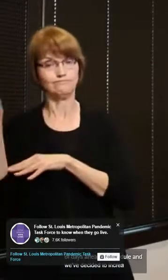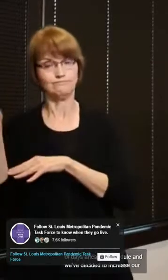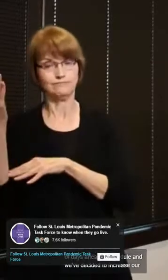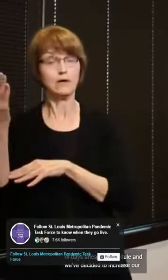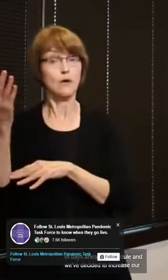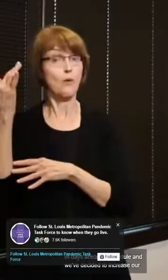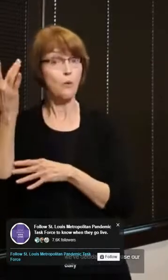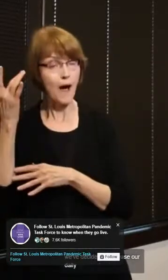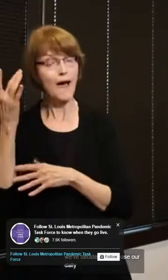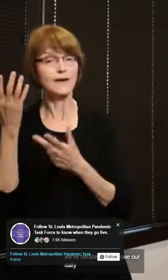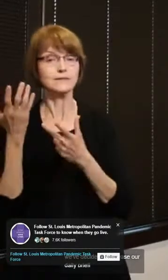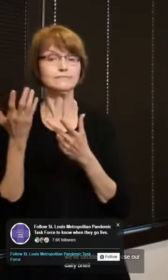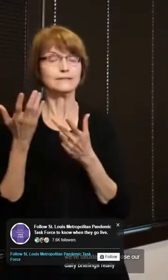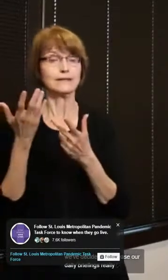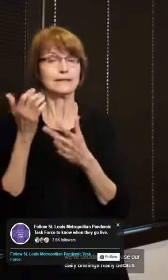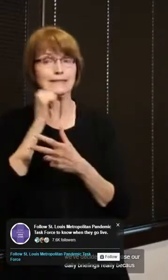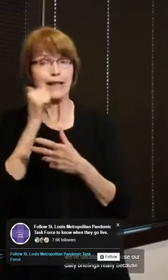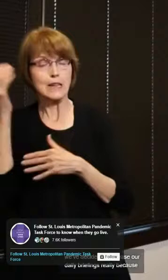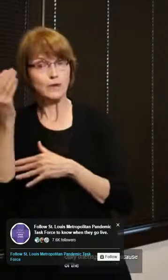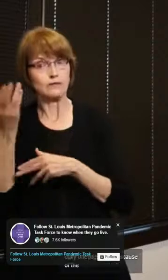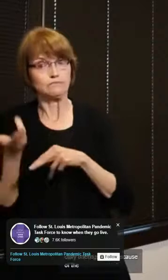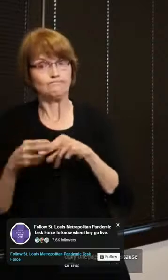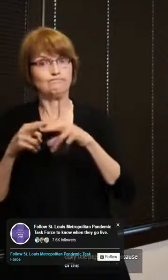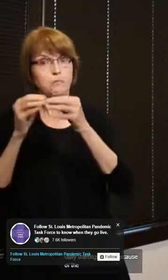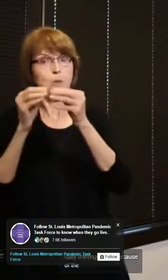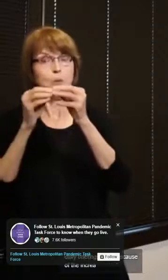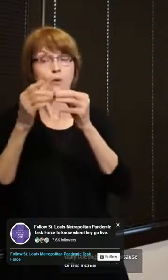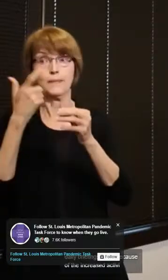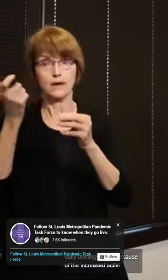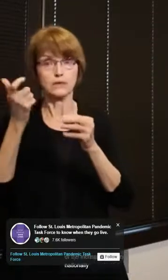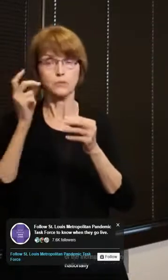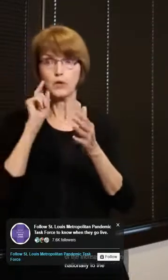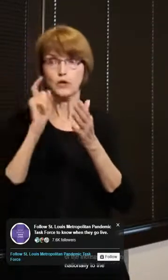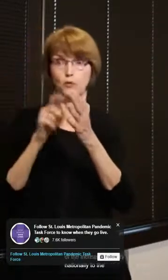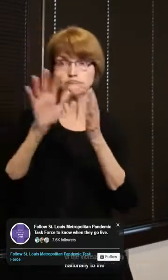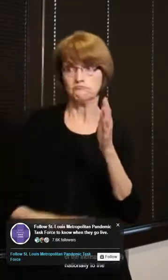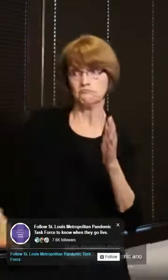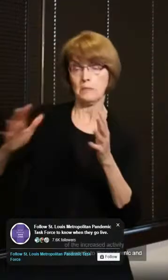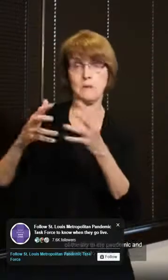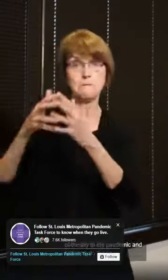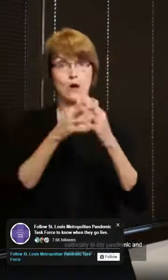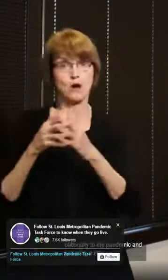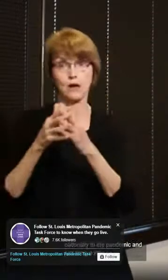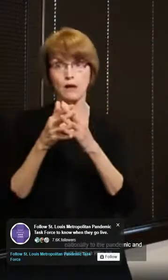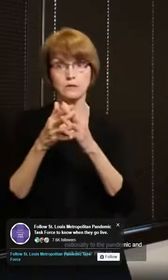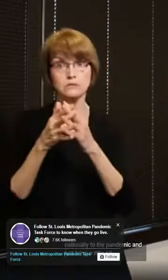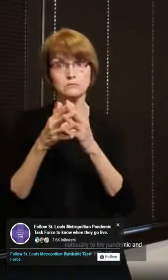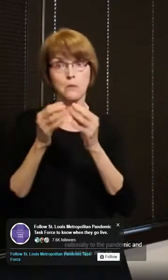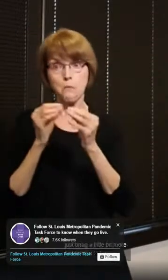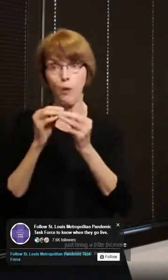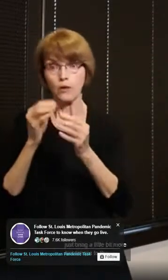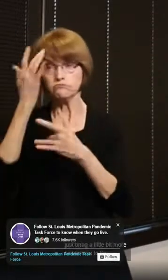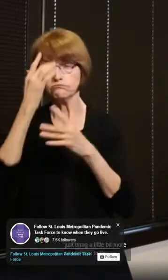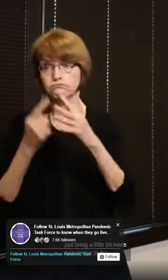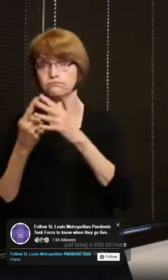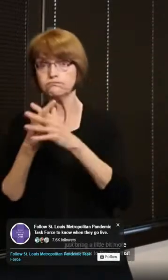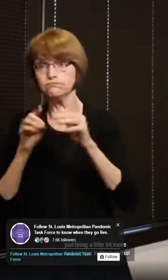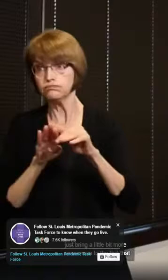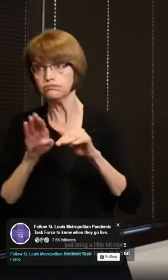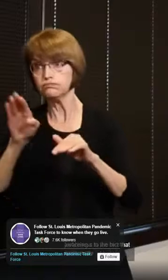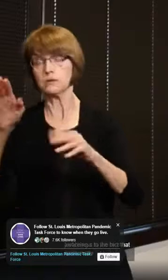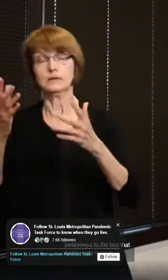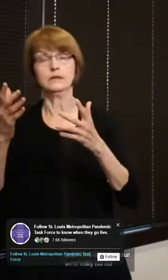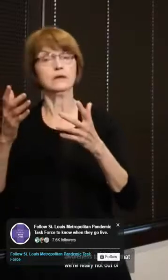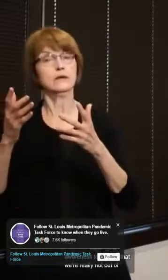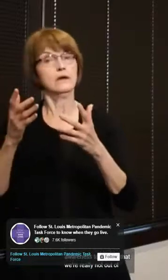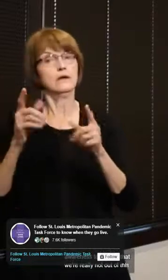daily briefings really because of the increased activity nationally to the pandemic and just bring a little bit more awareness to the fact that we're really not out